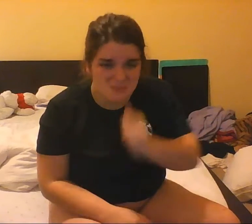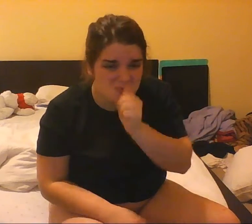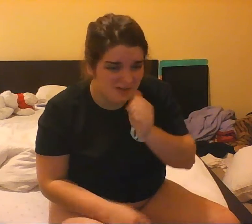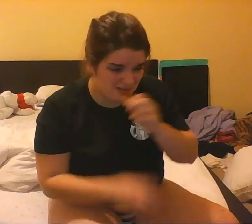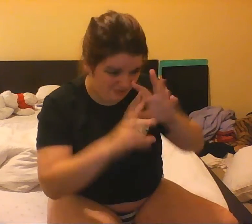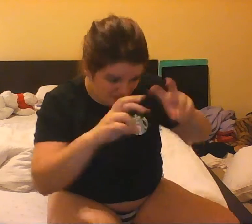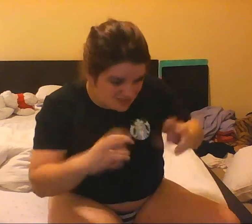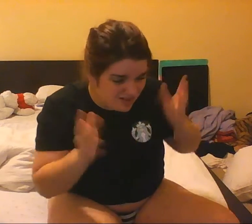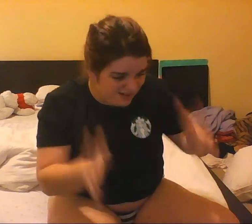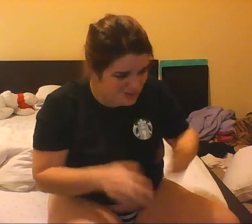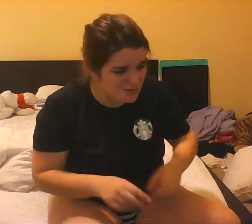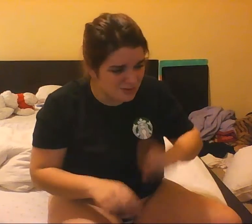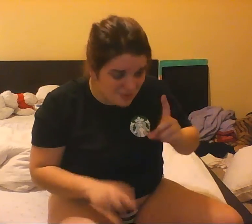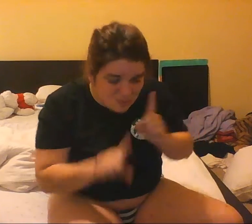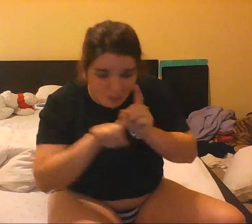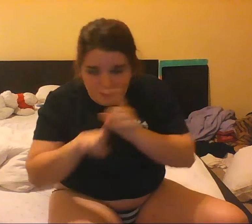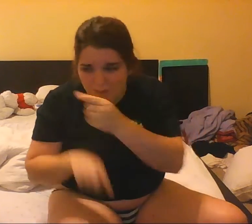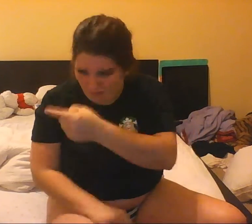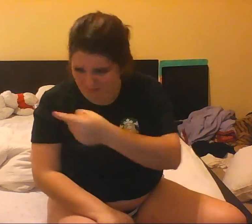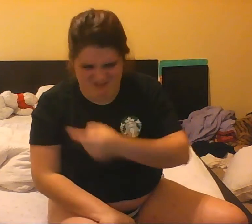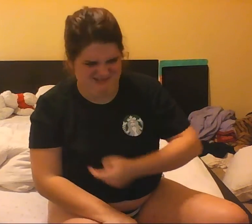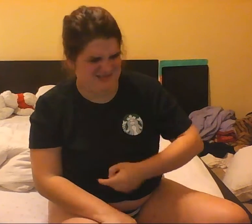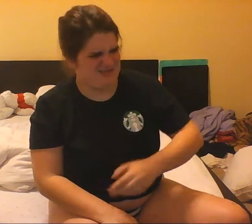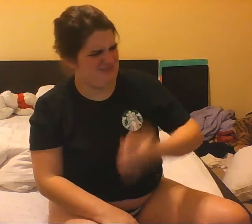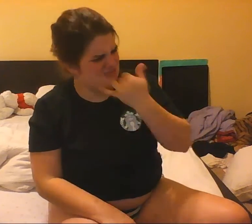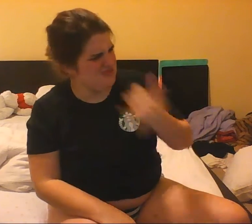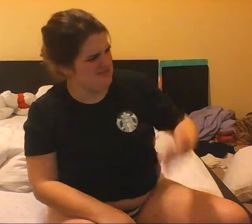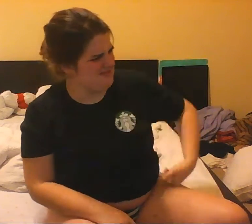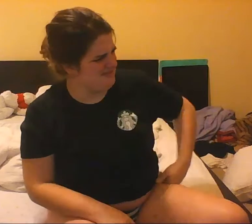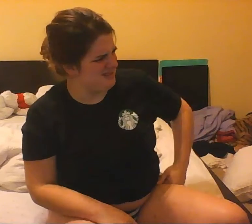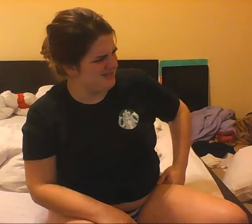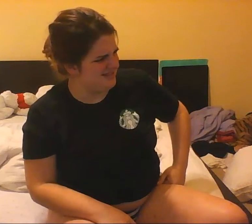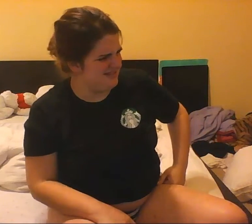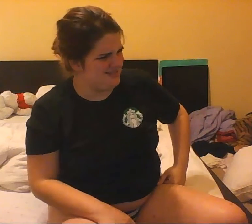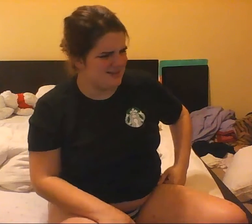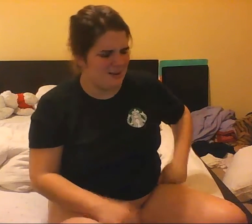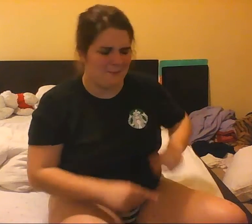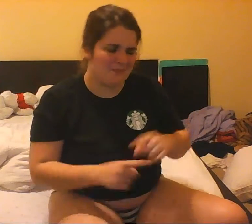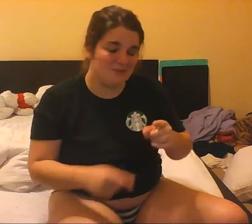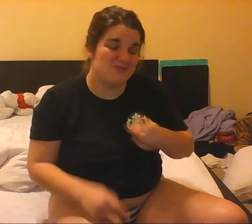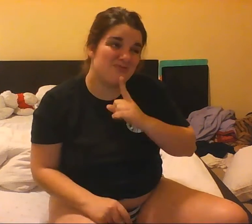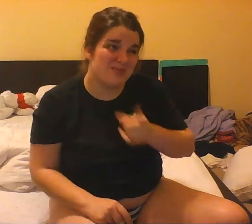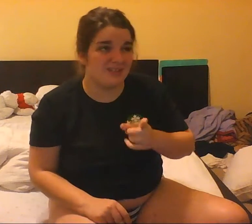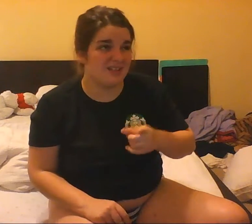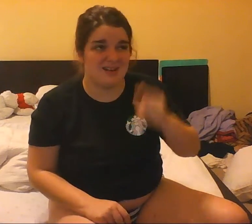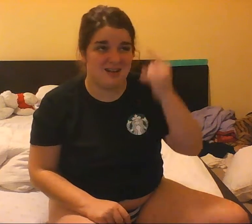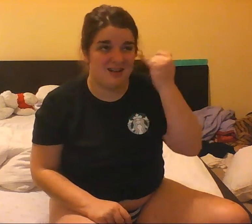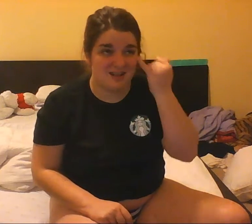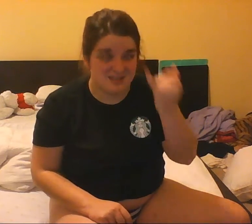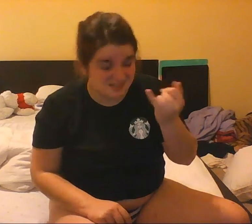someone who is more explicitly creepy and gross and weird, we're meant to be like, oh, well, Ben